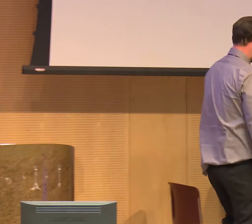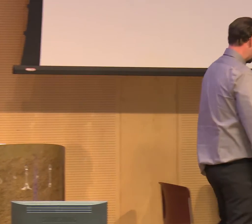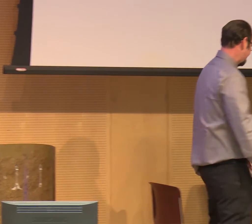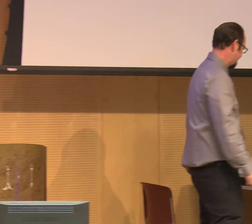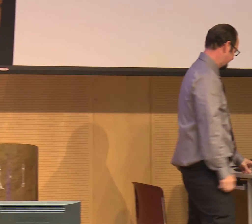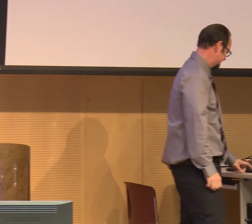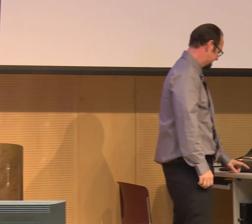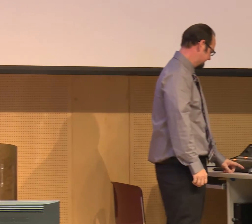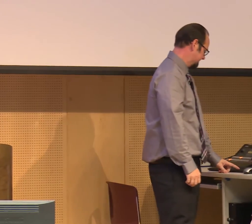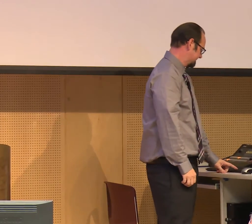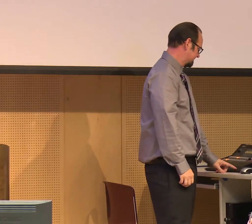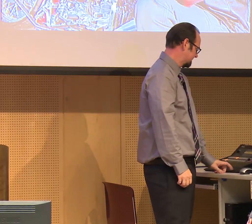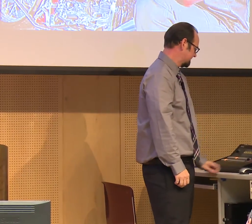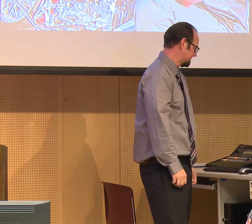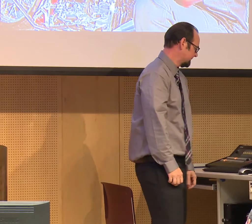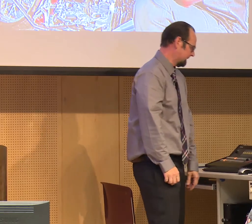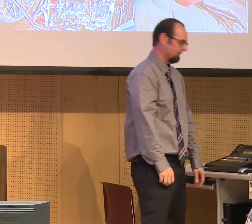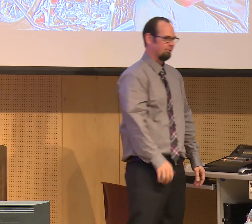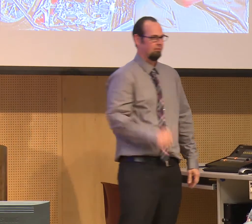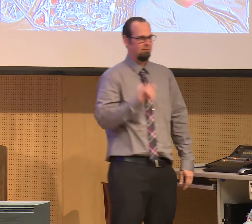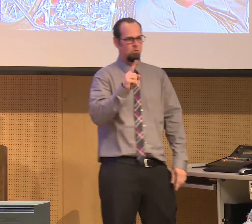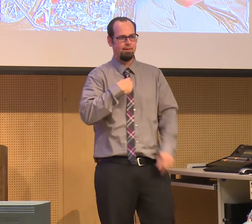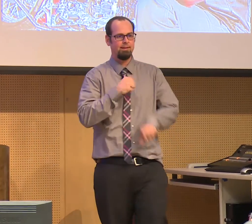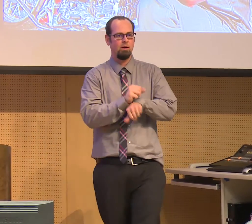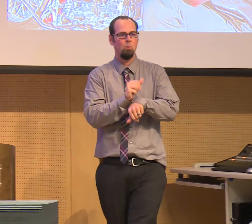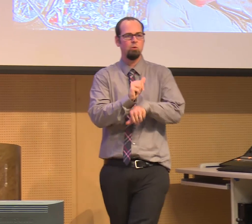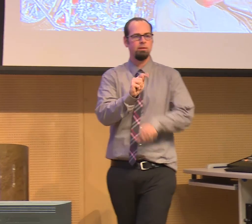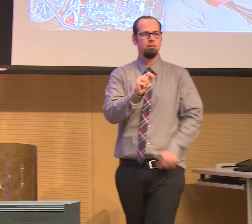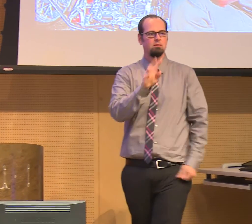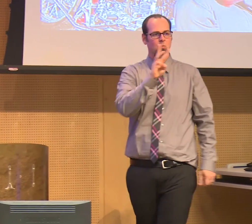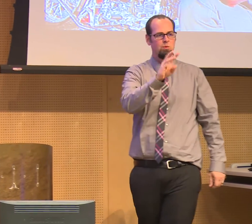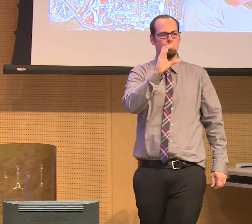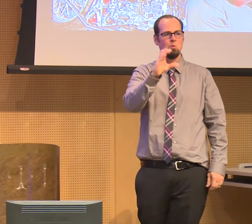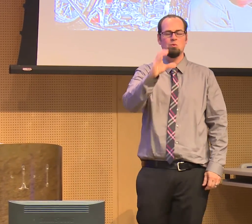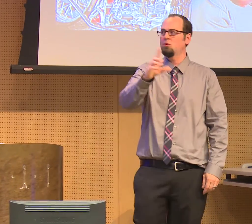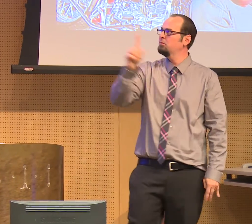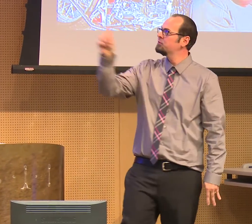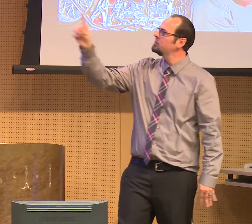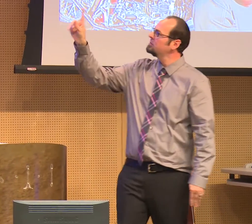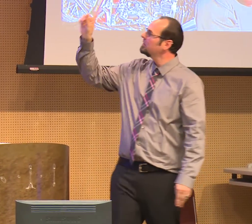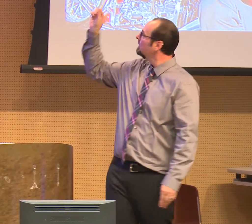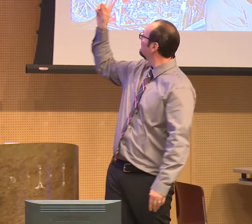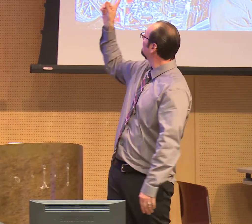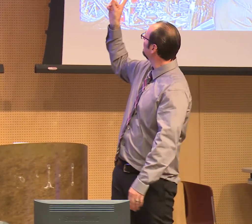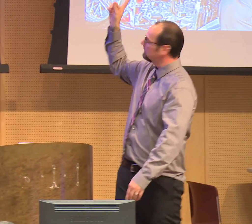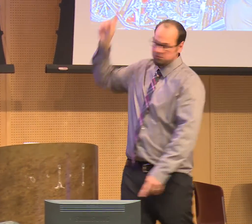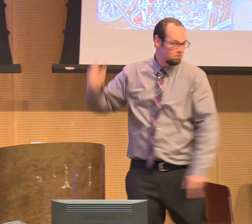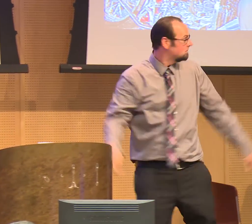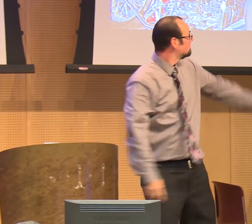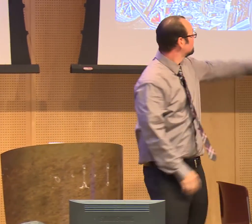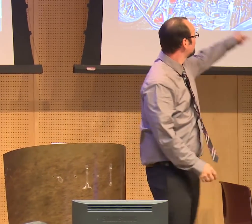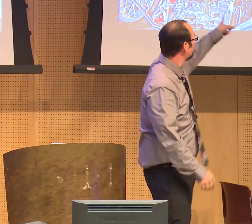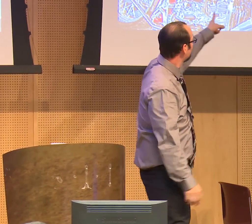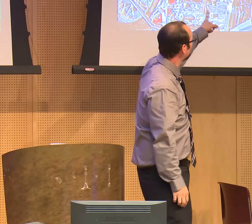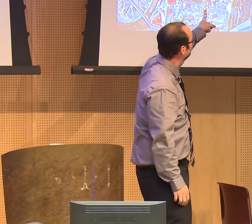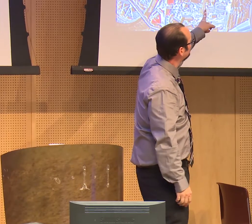I knew I was packing, went off to California, and started working for West Coast Choppers. And here's a